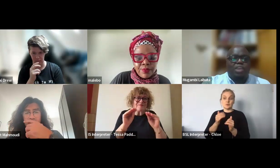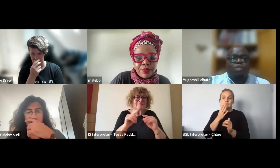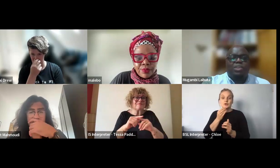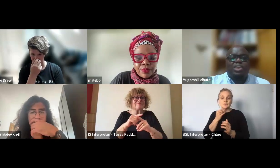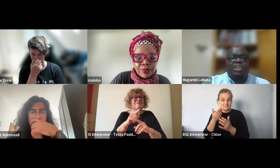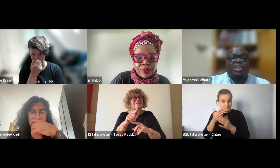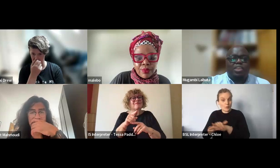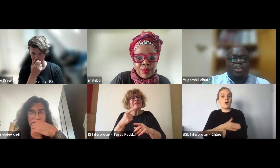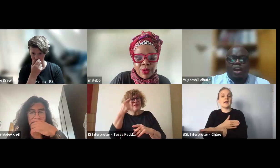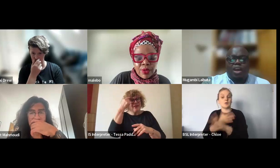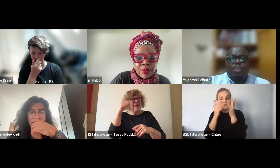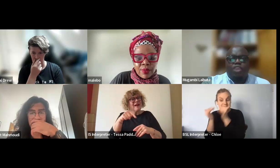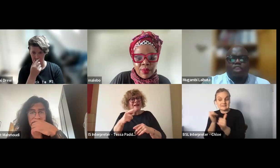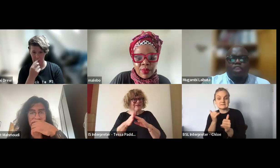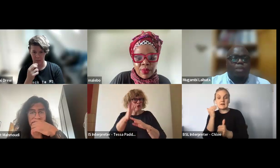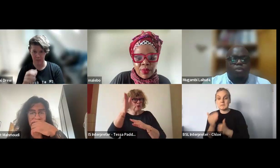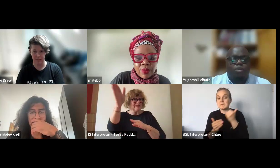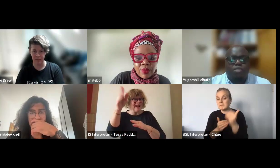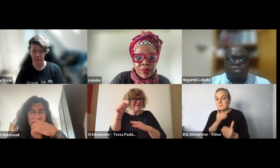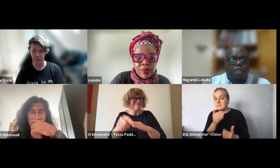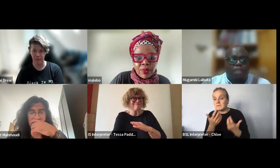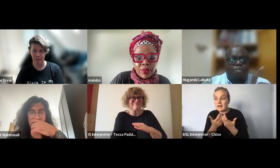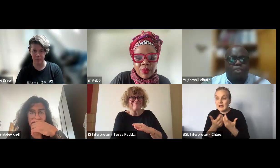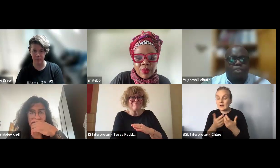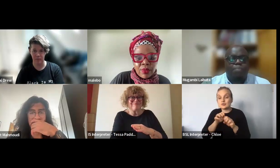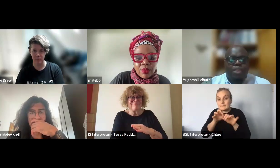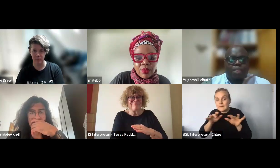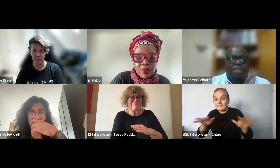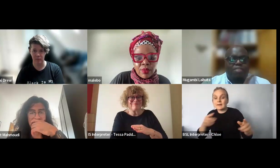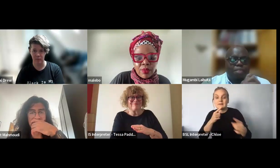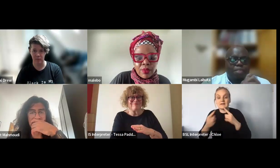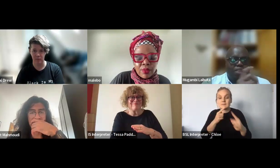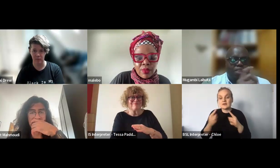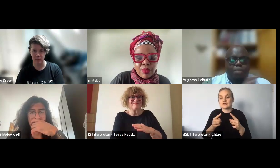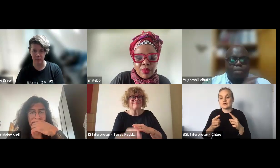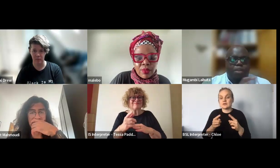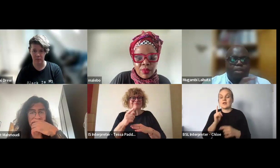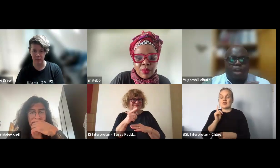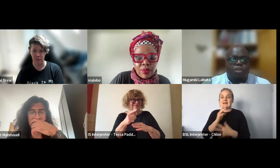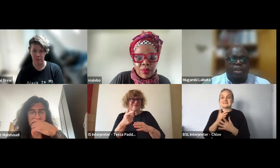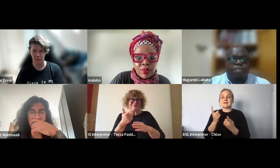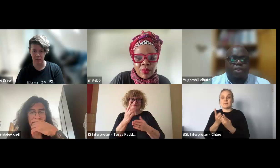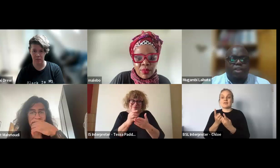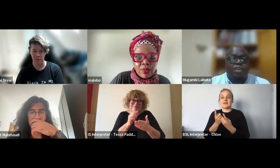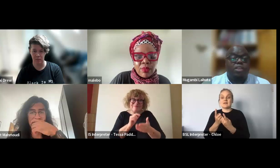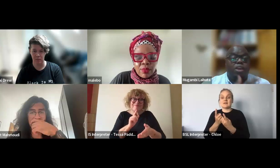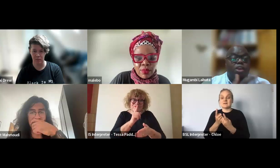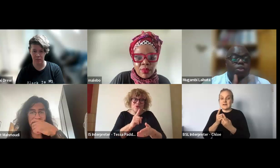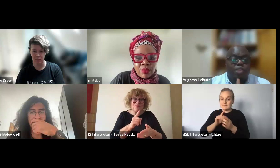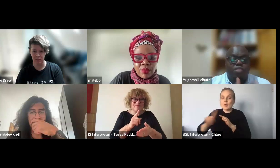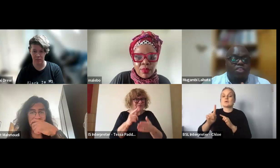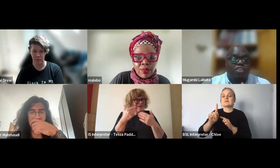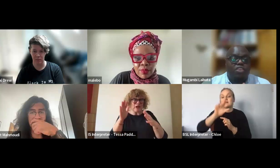as we test it and see how it works in mopping out of this data. And I found that is something that has been happening across many African